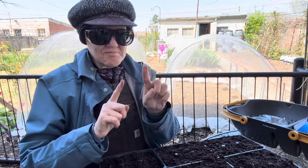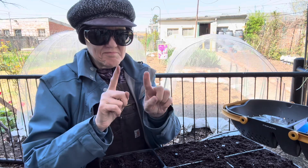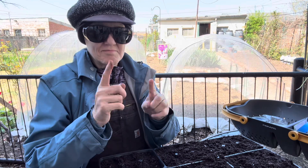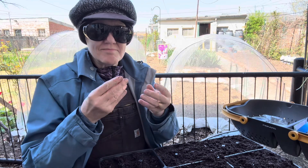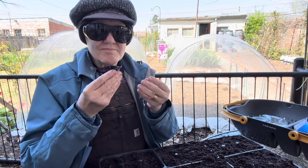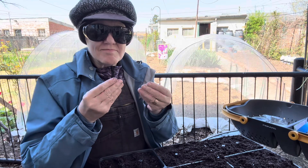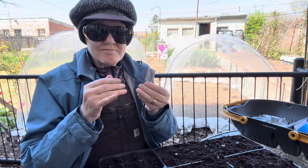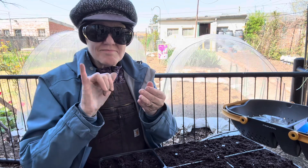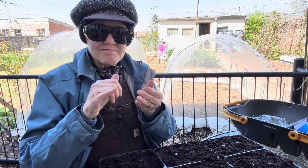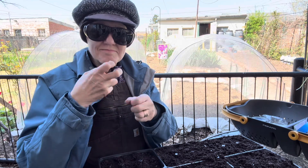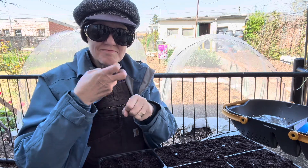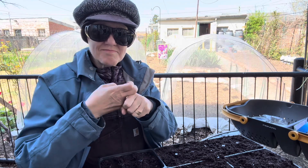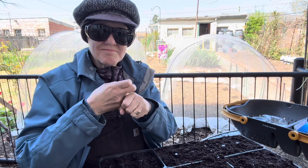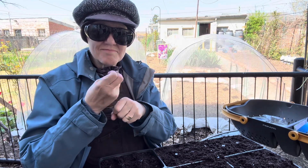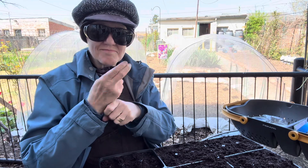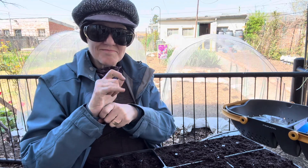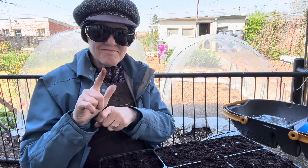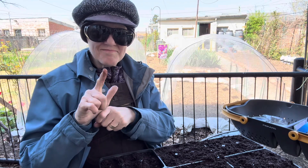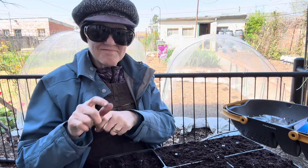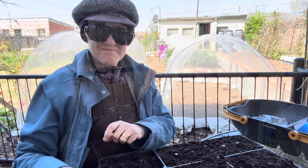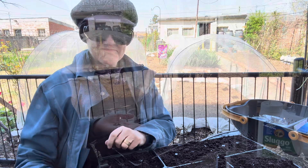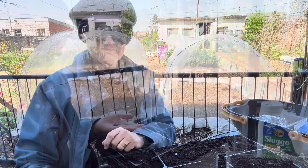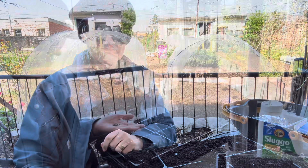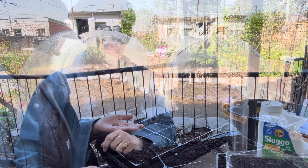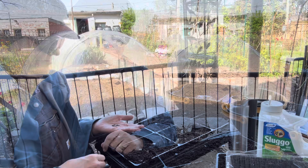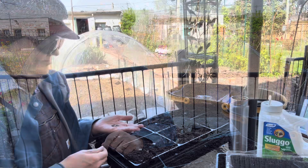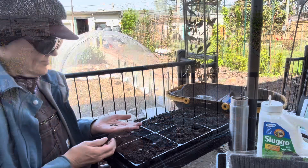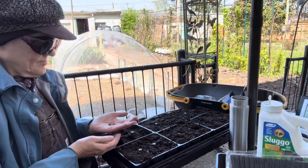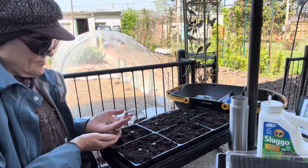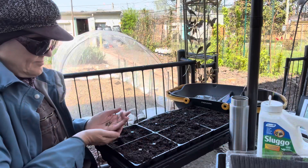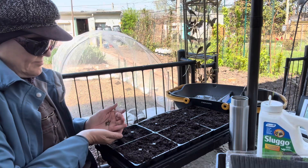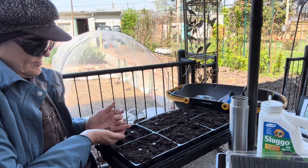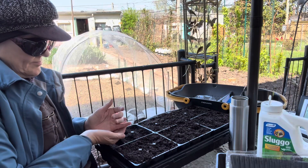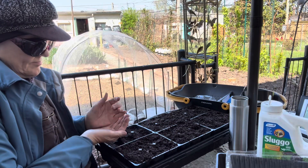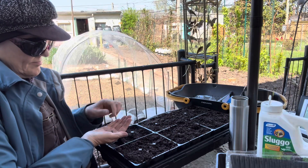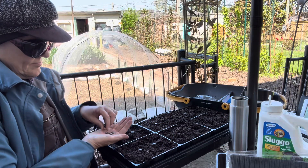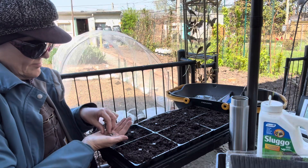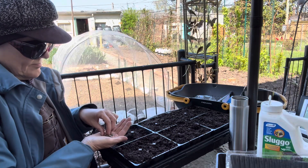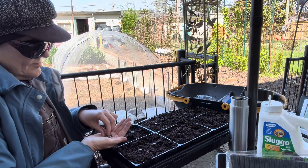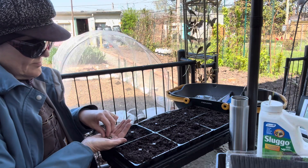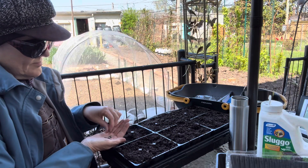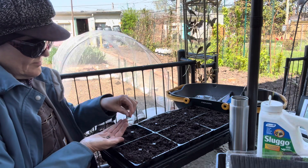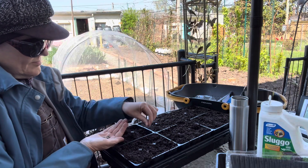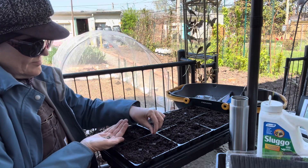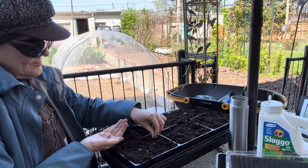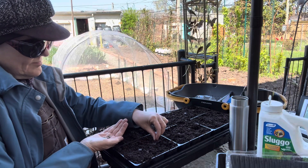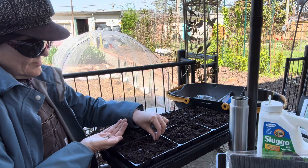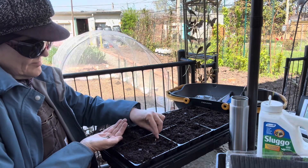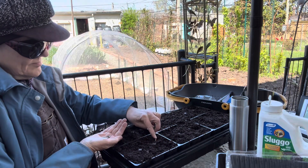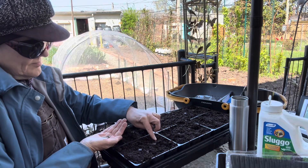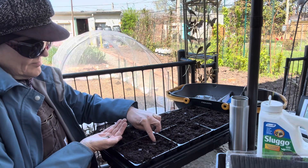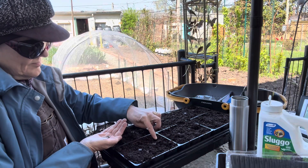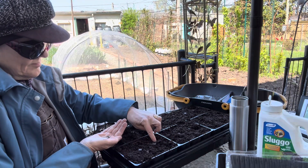down the soil. Moisture is going to help that hard seed shell soften and the seedling to break through.